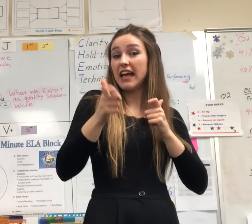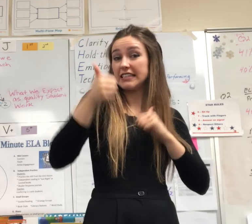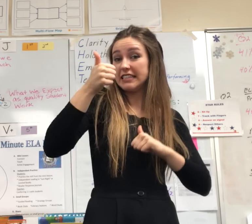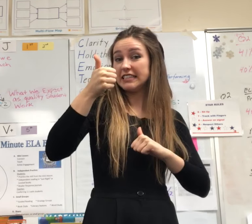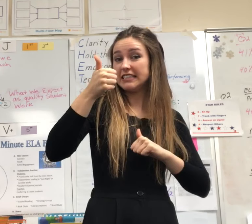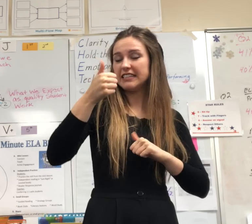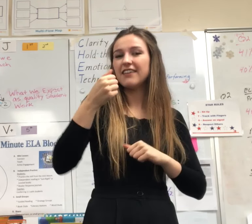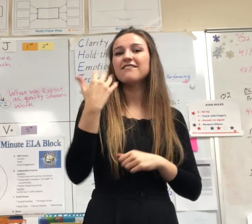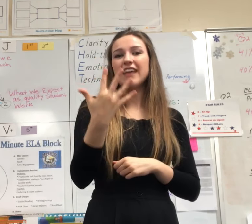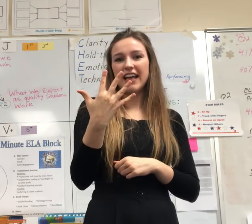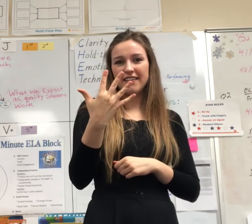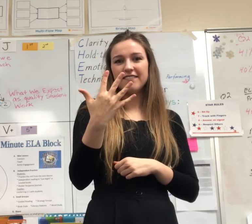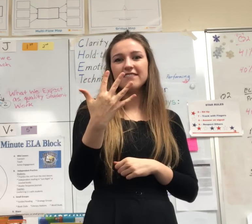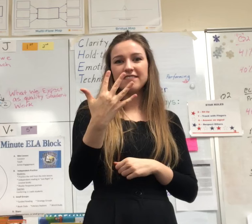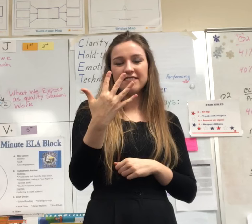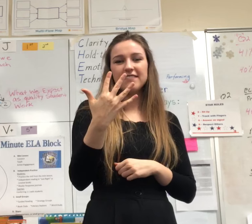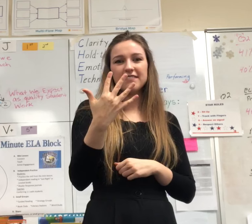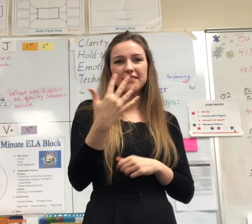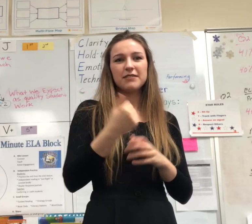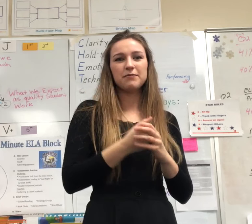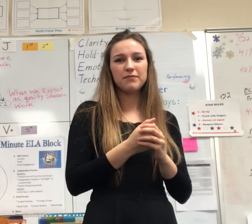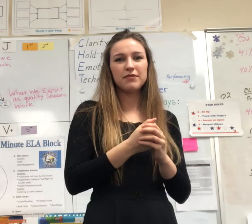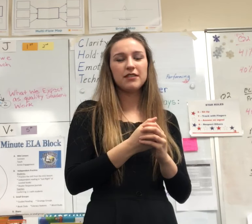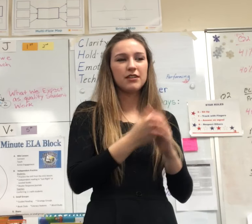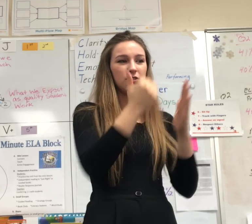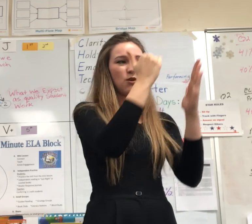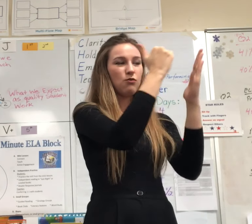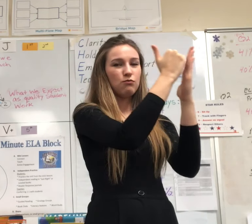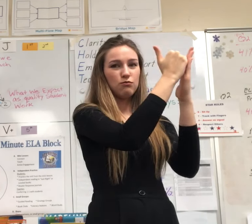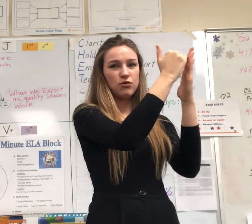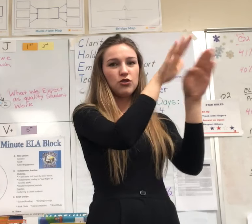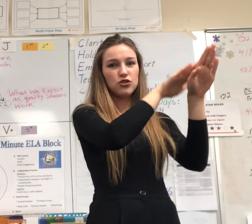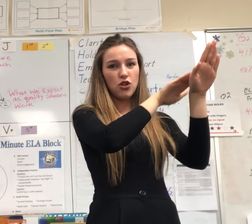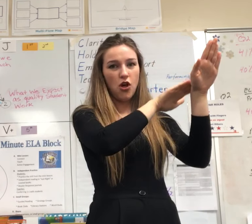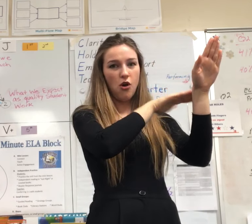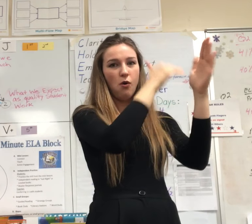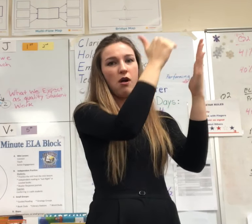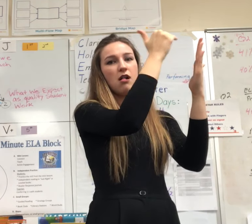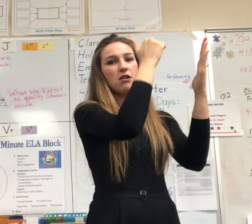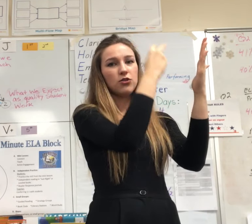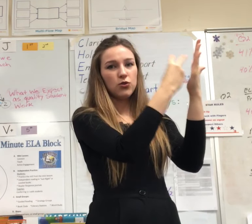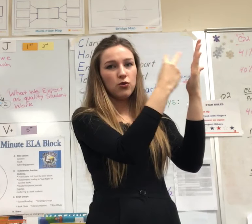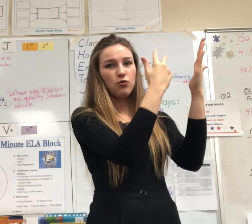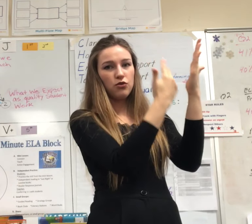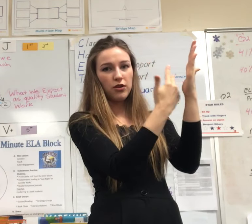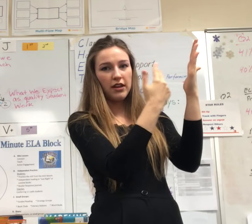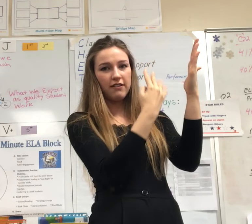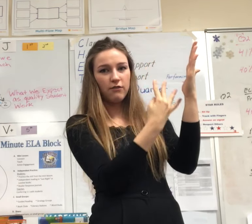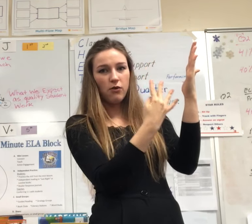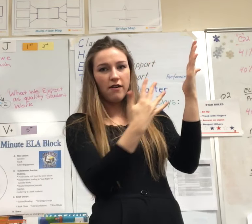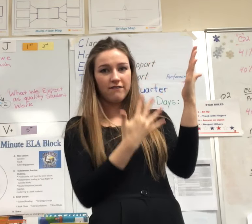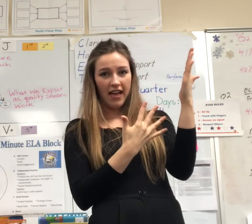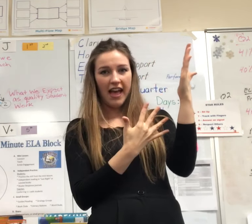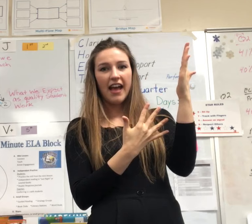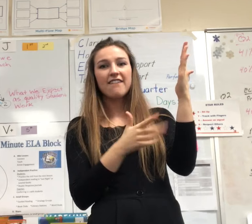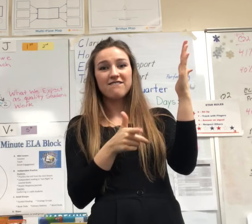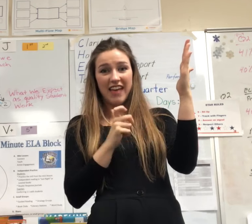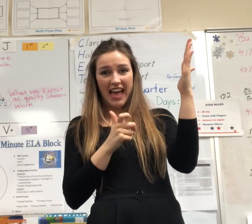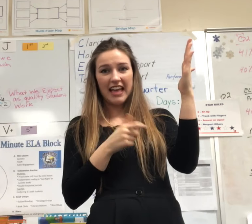5. So each one will have a different number from 1 to 5. Your slowest to your